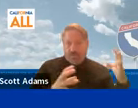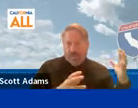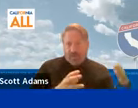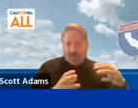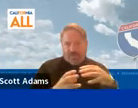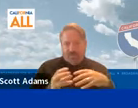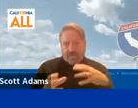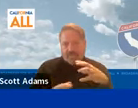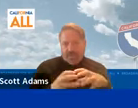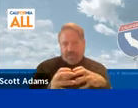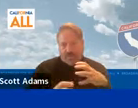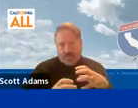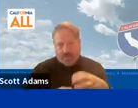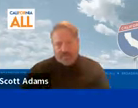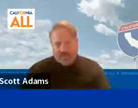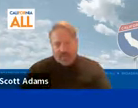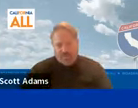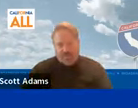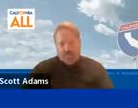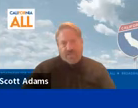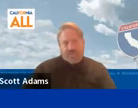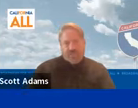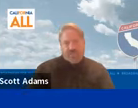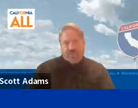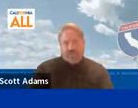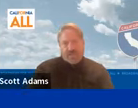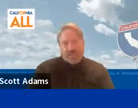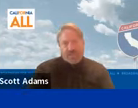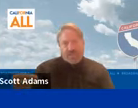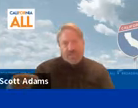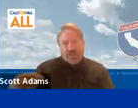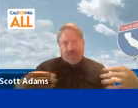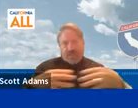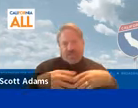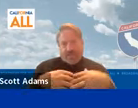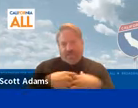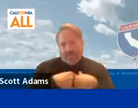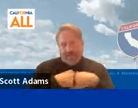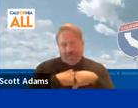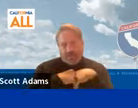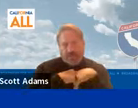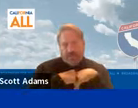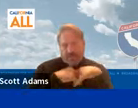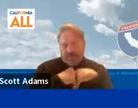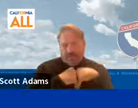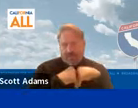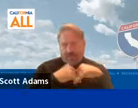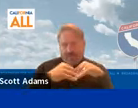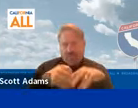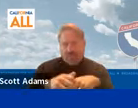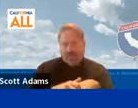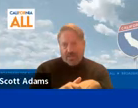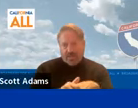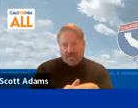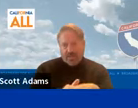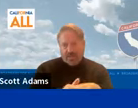NTIA would like all states, I think, to be looking at digital navigation. There was actually legislation passed at the end of last